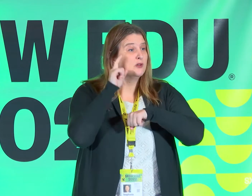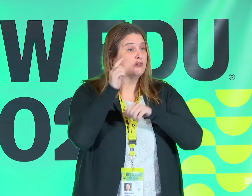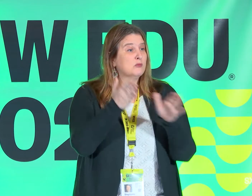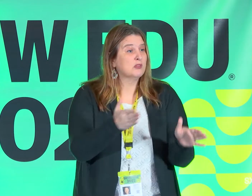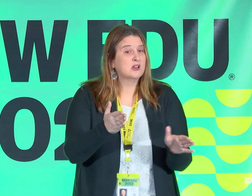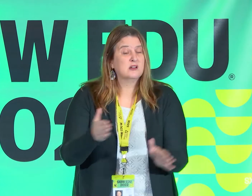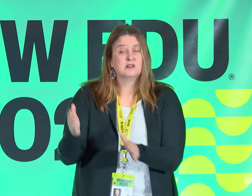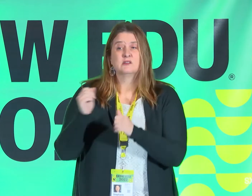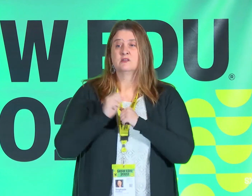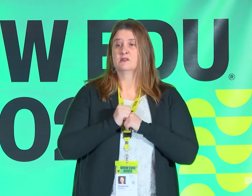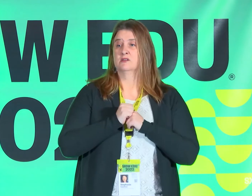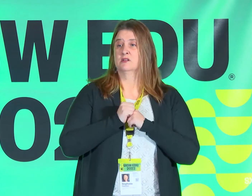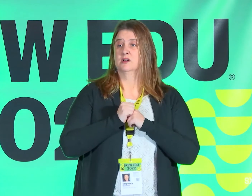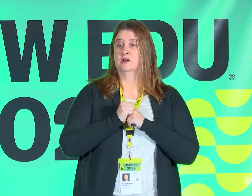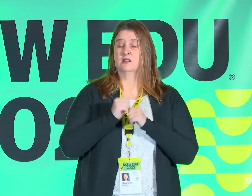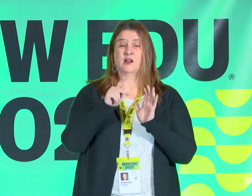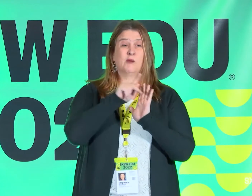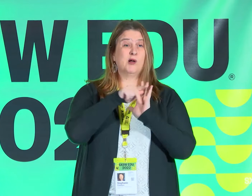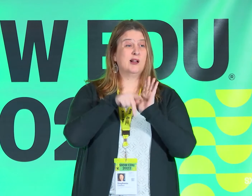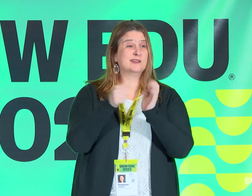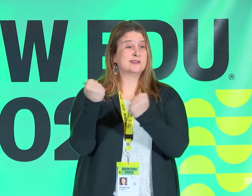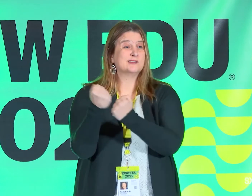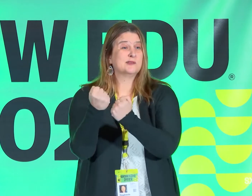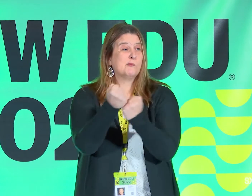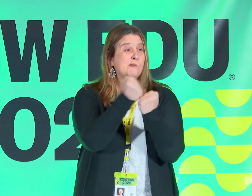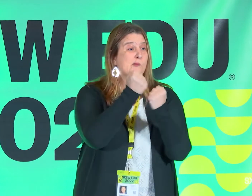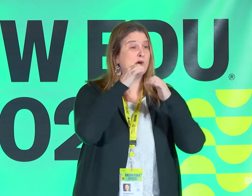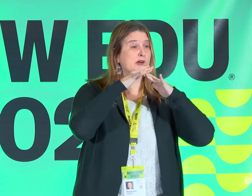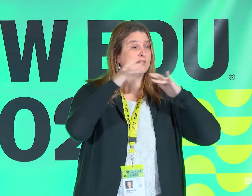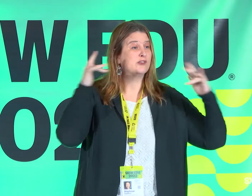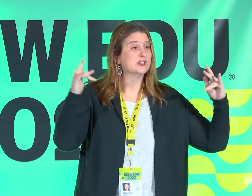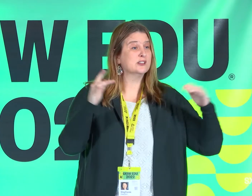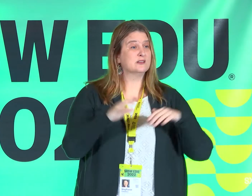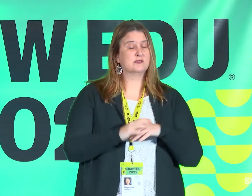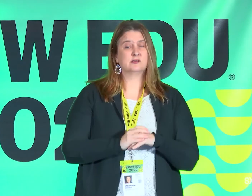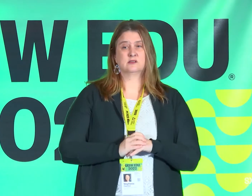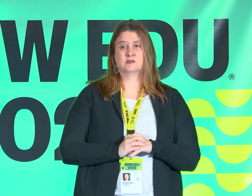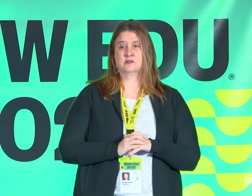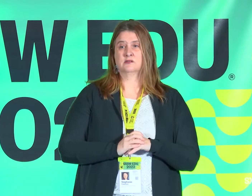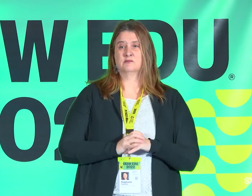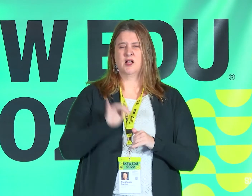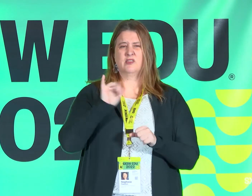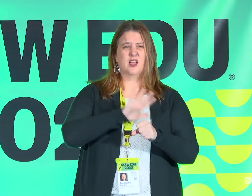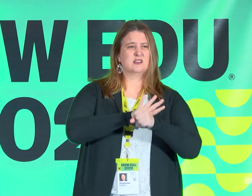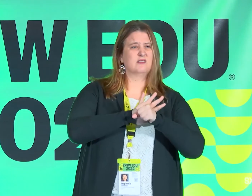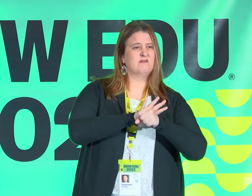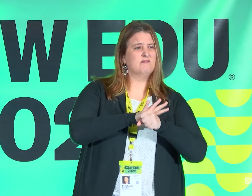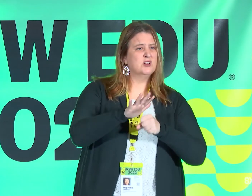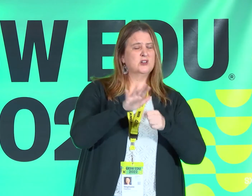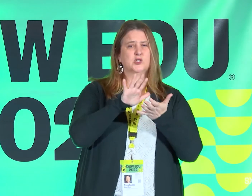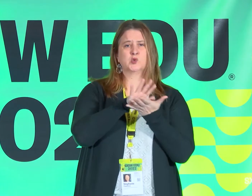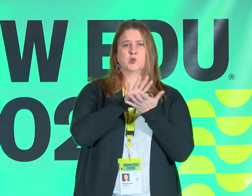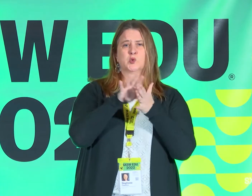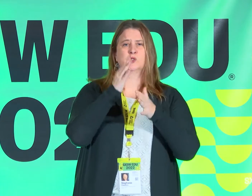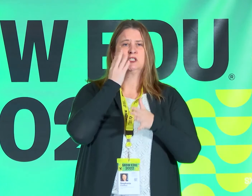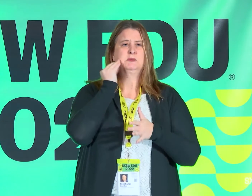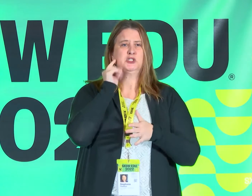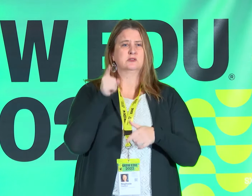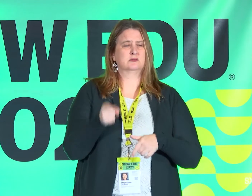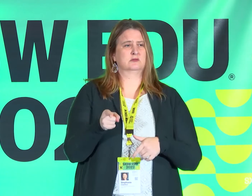time available for planning, policies and advocacy support in diversity. This is a